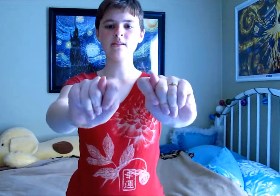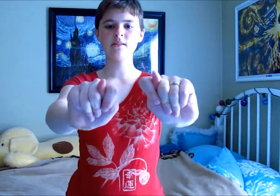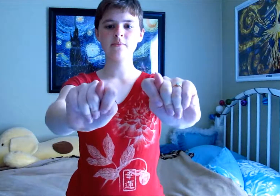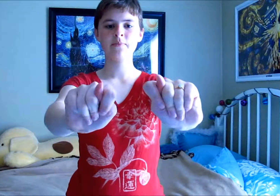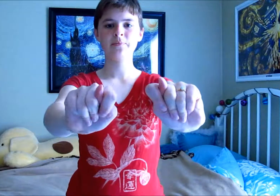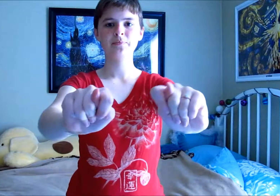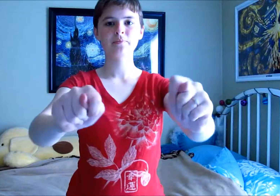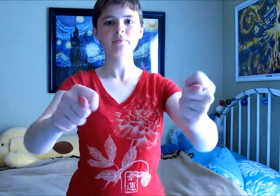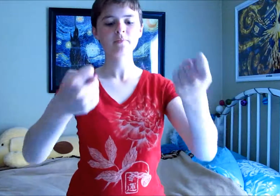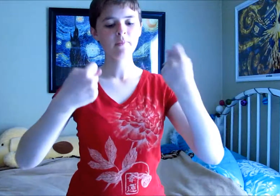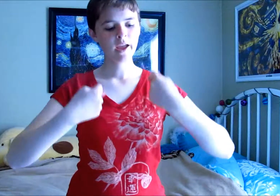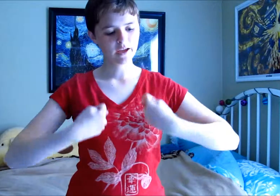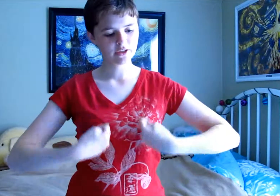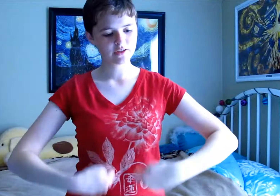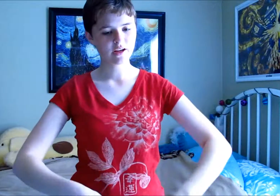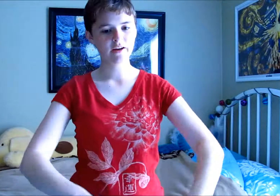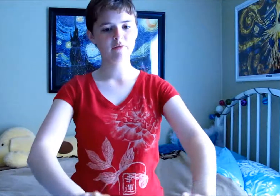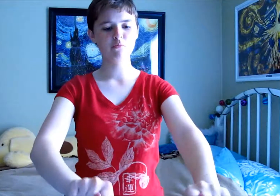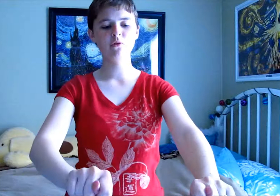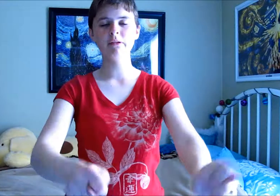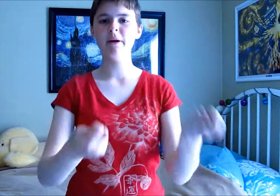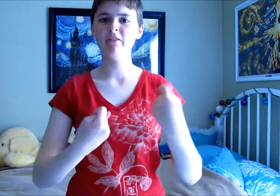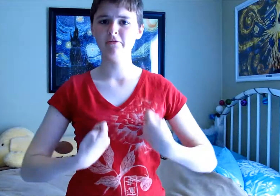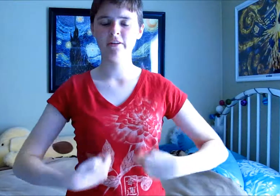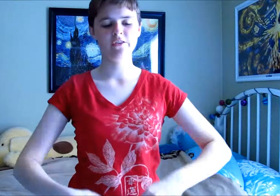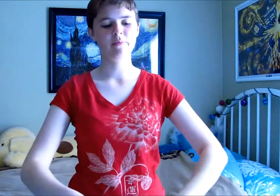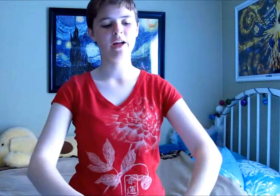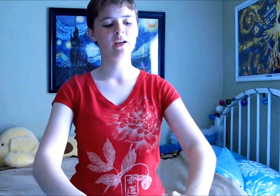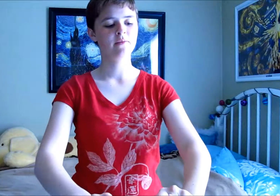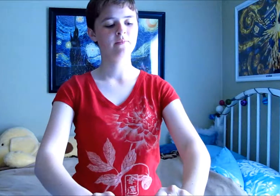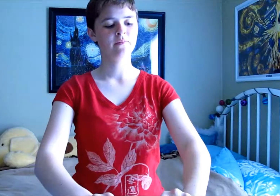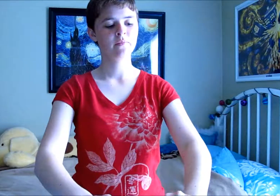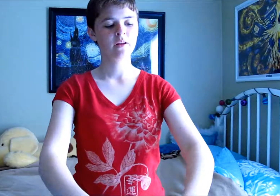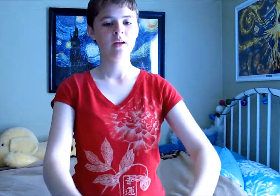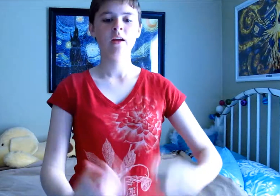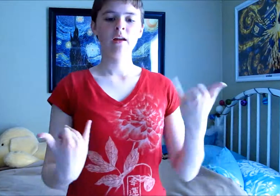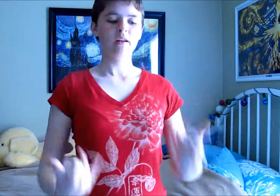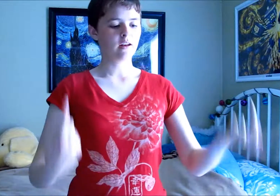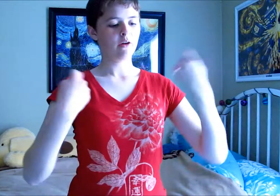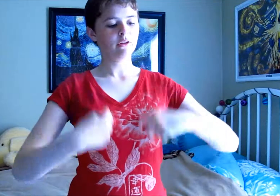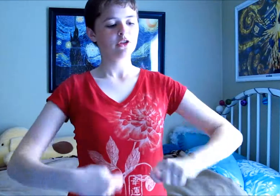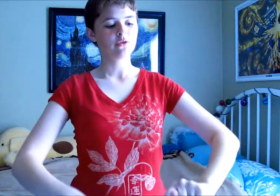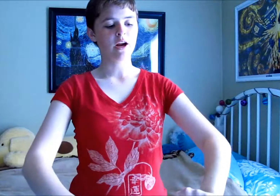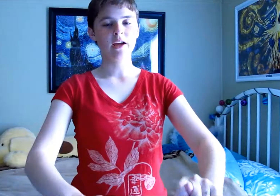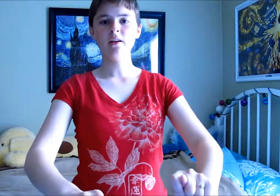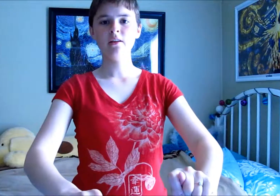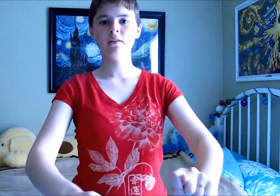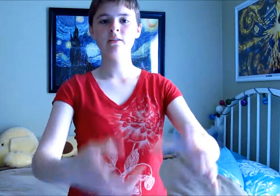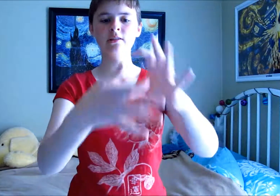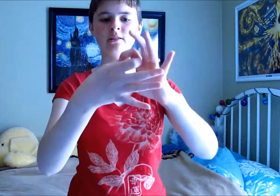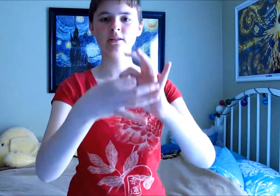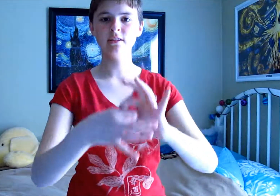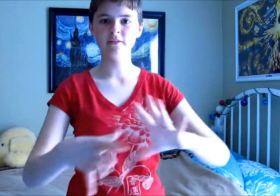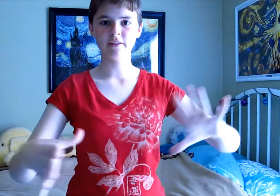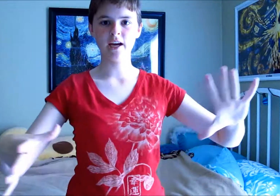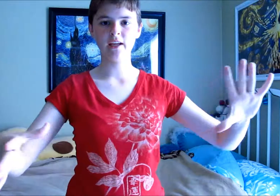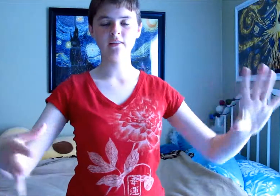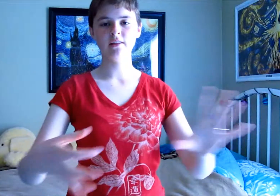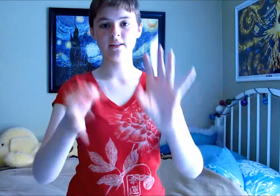T's and just kind of move them out in front of your body. Now, try, defying, that's